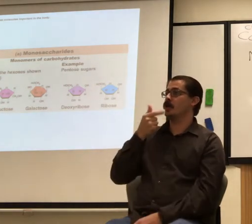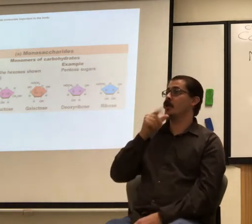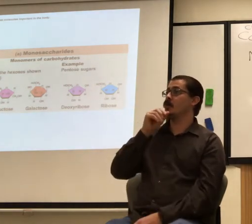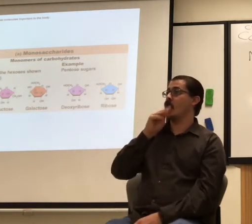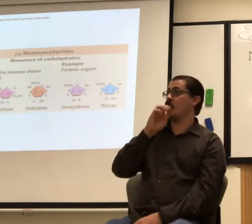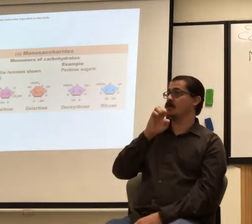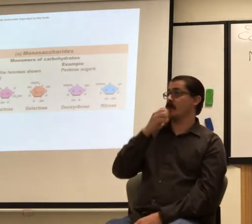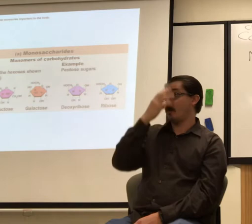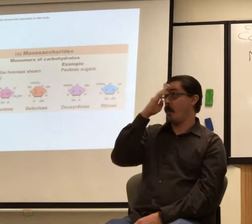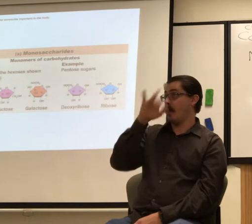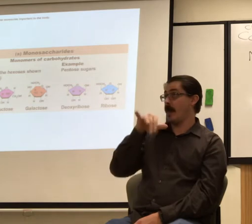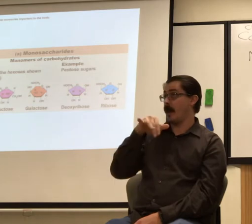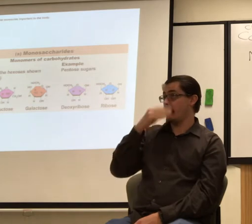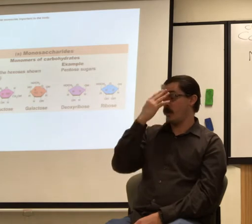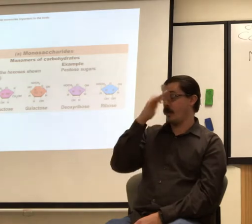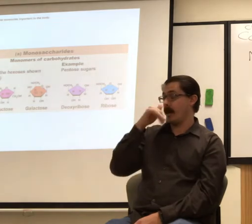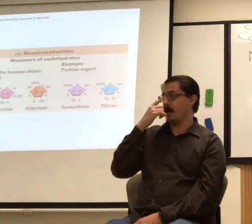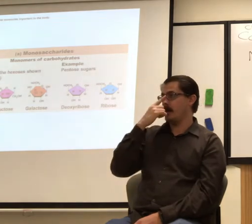that.